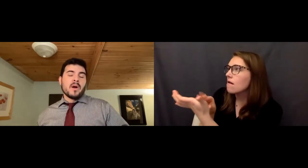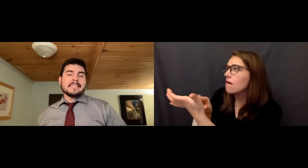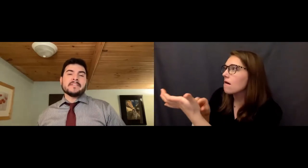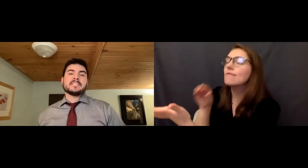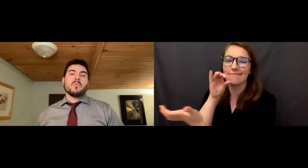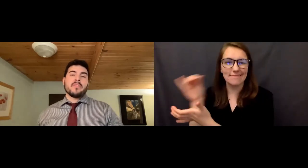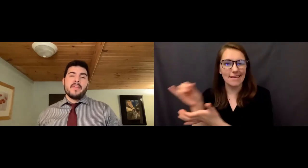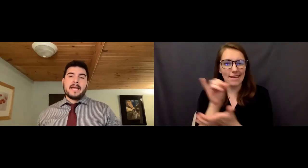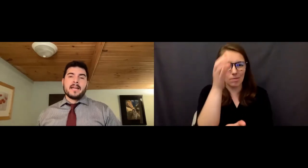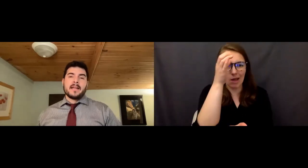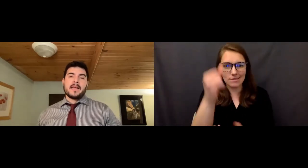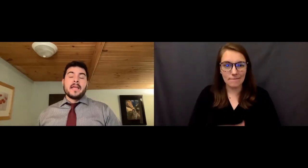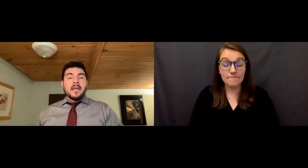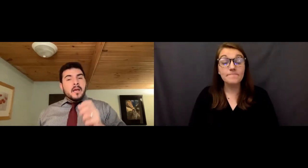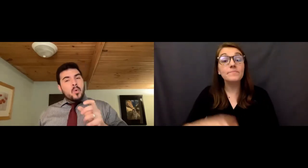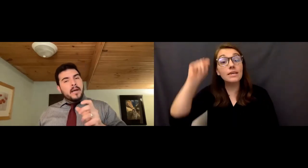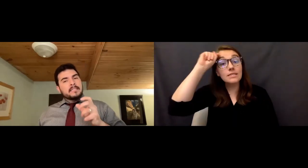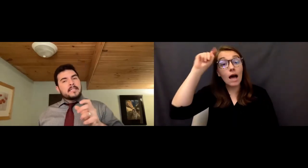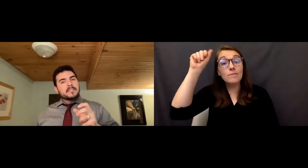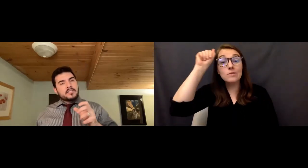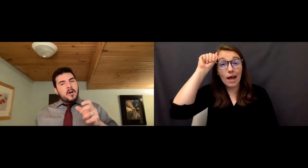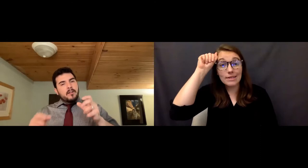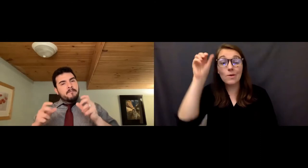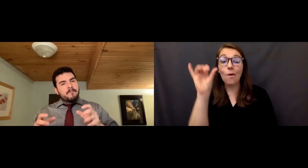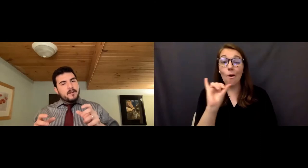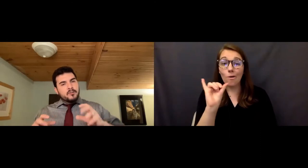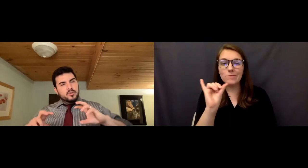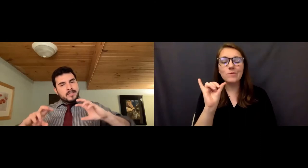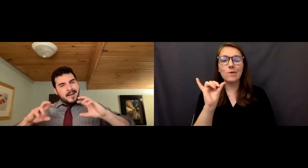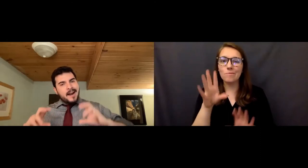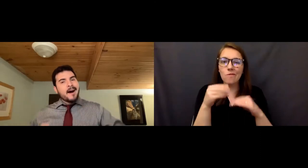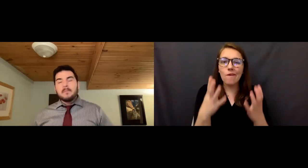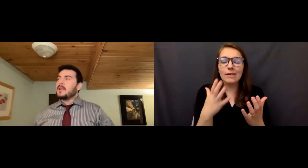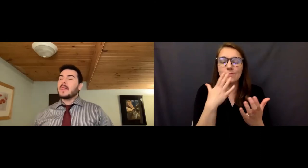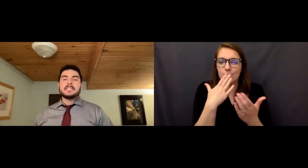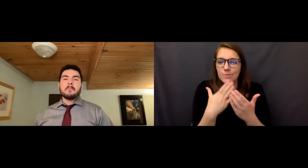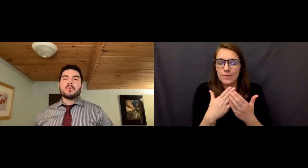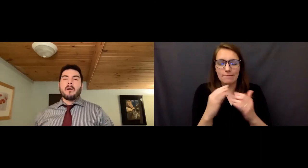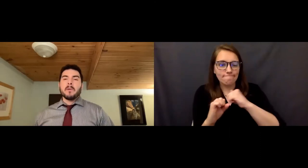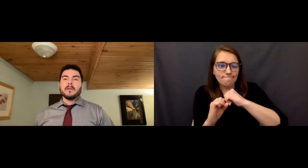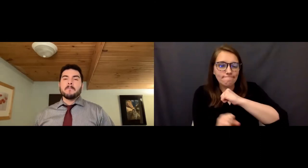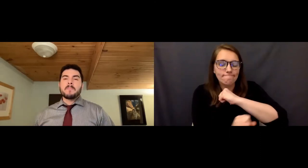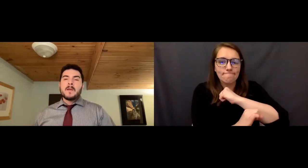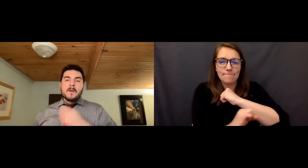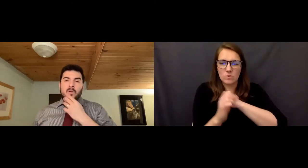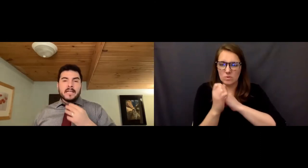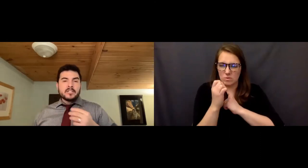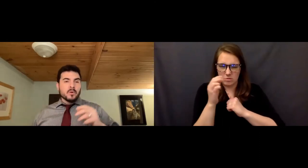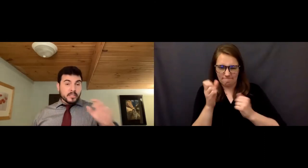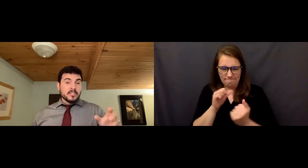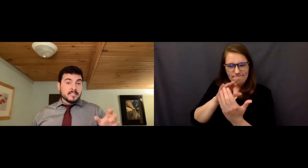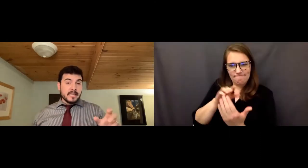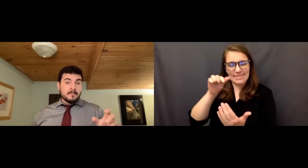But Aquinas gives us more than that. Aquinas gives us solid footing to address a common contemporary muddle